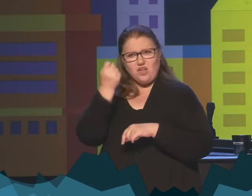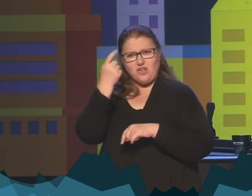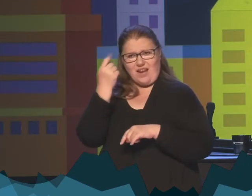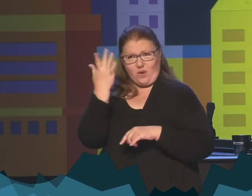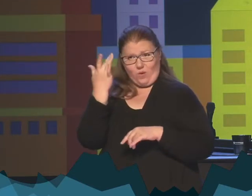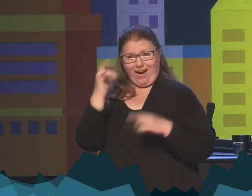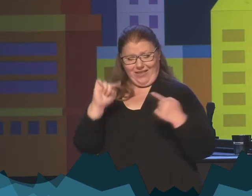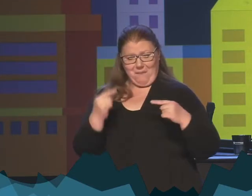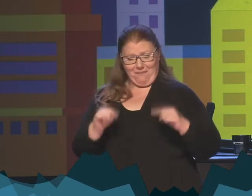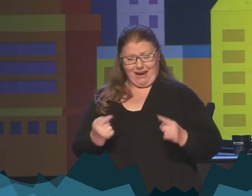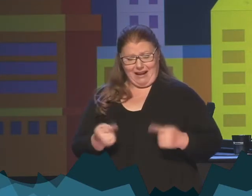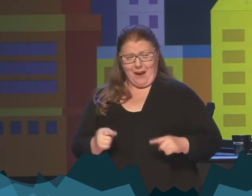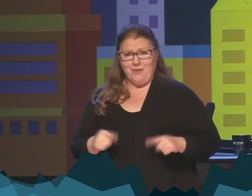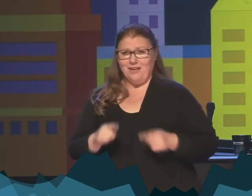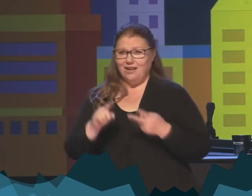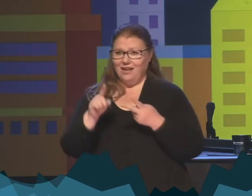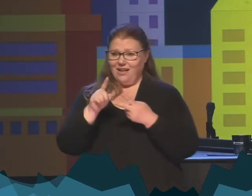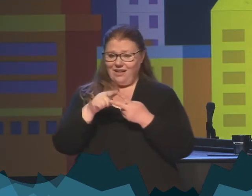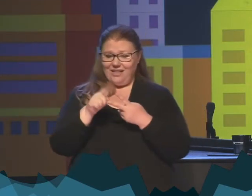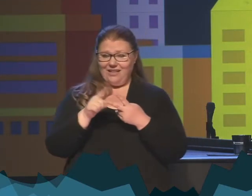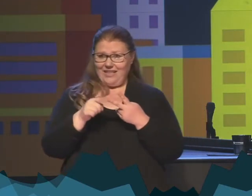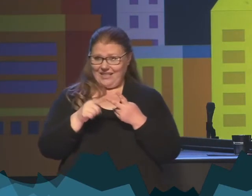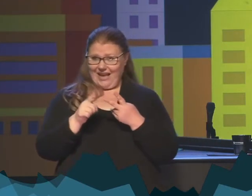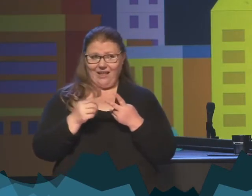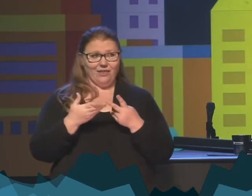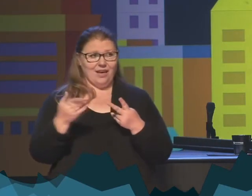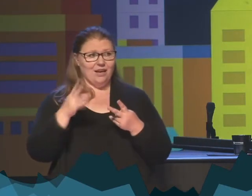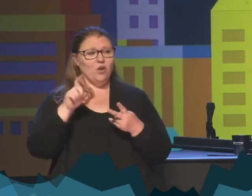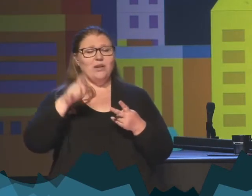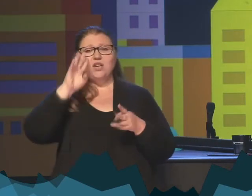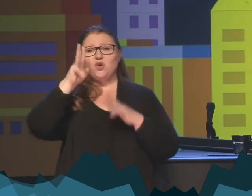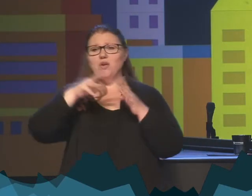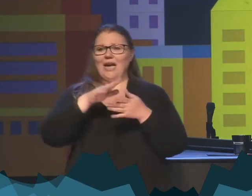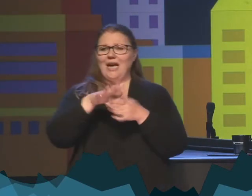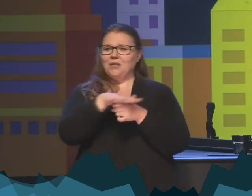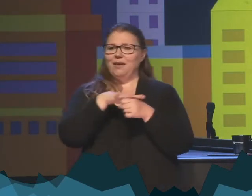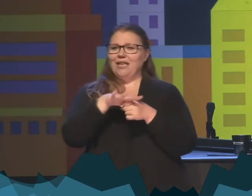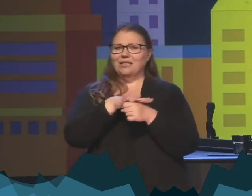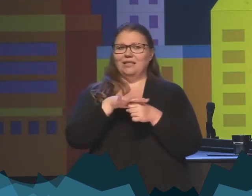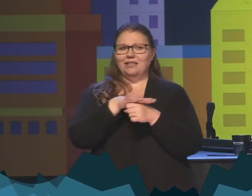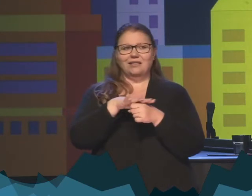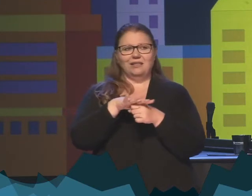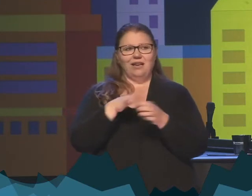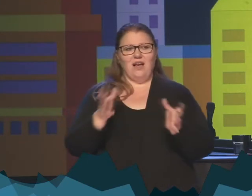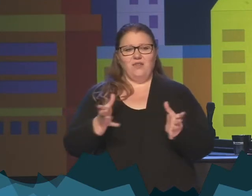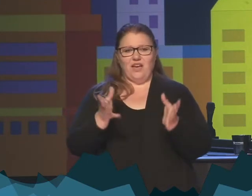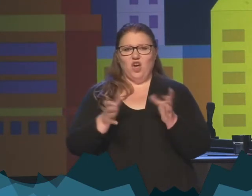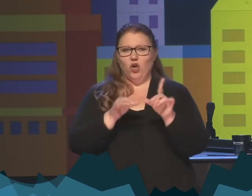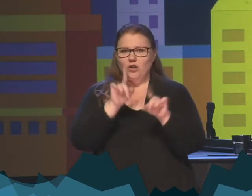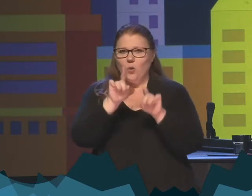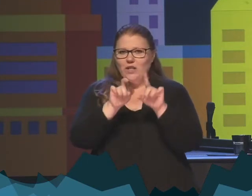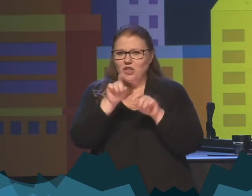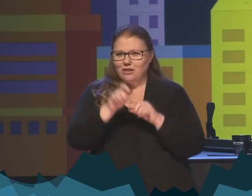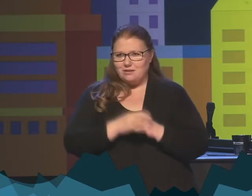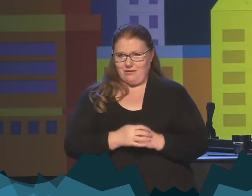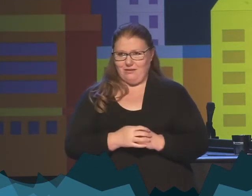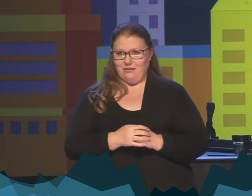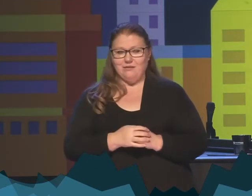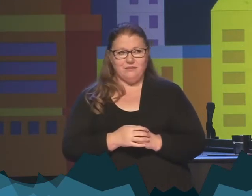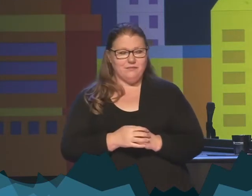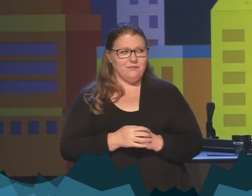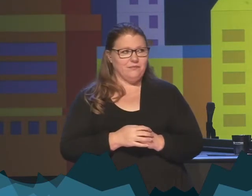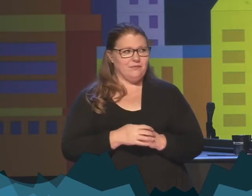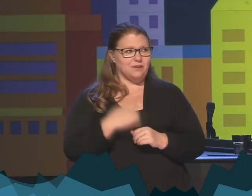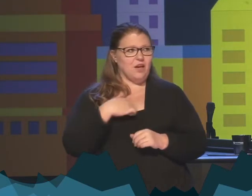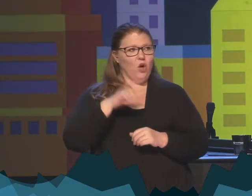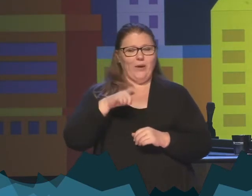pain. Second thing is this, I think we ought to create spaces that are filled, that encourage questions, right? We need